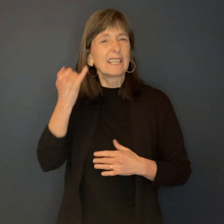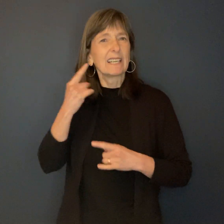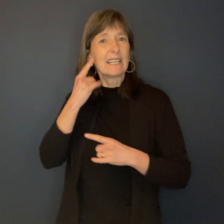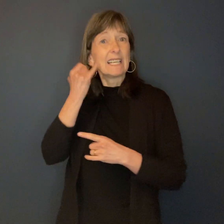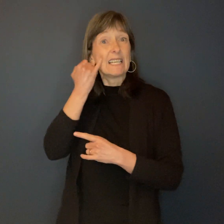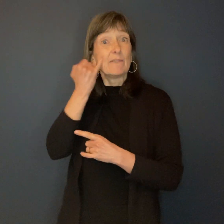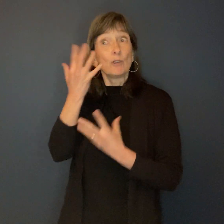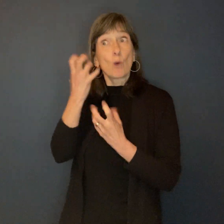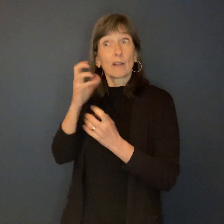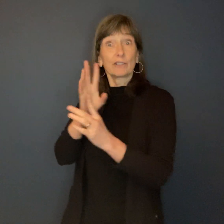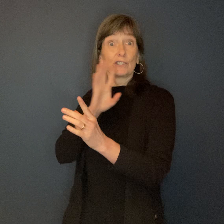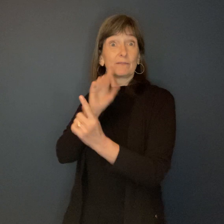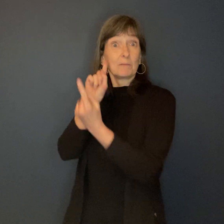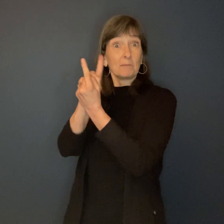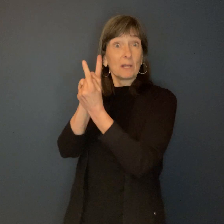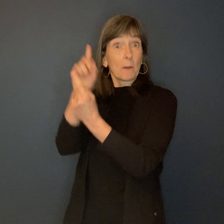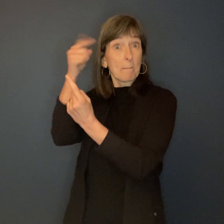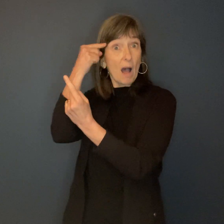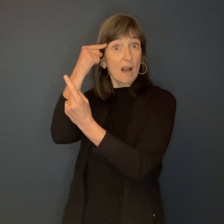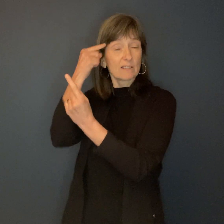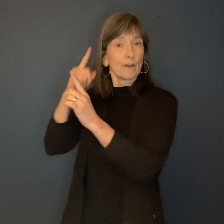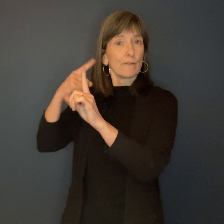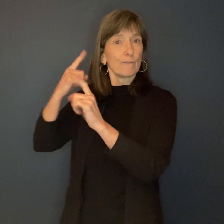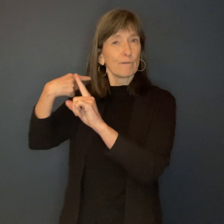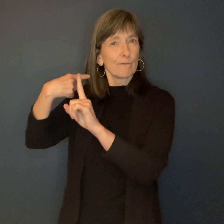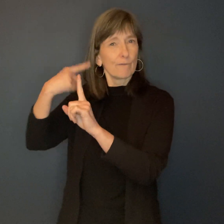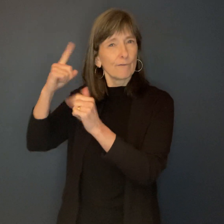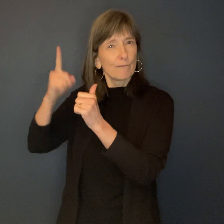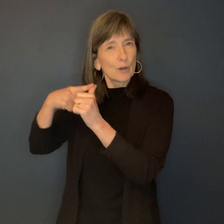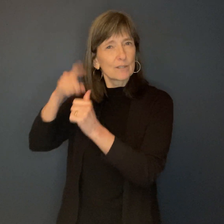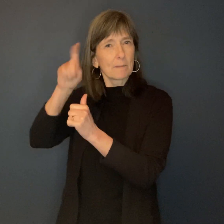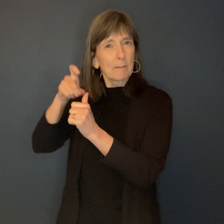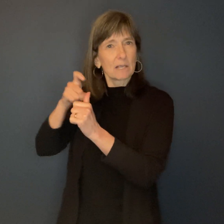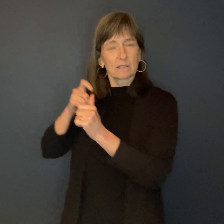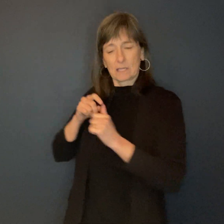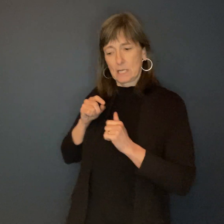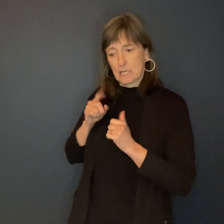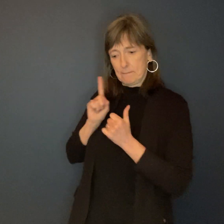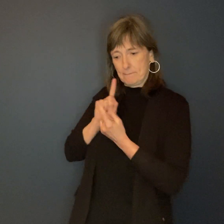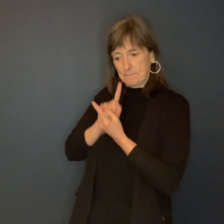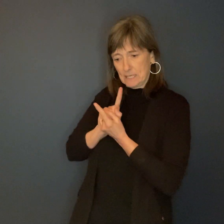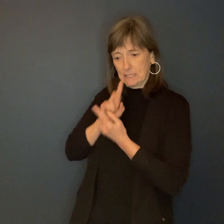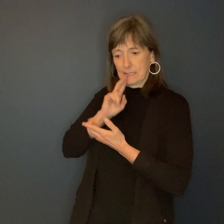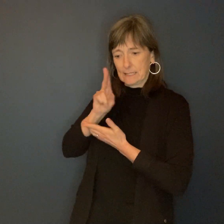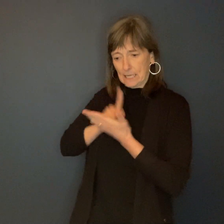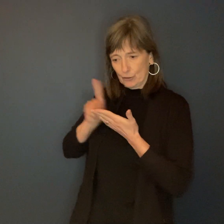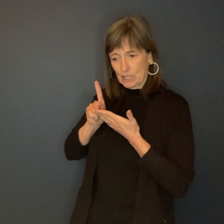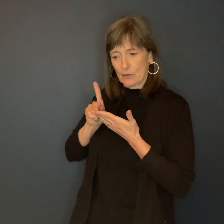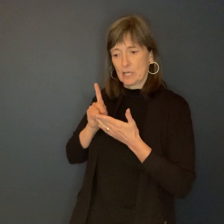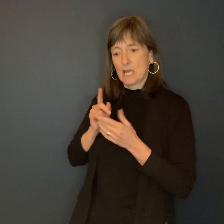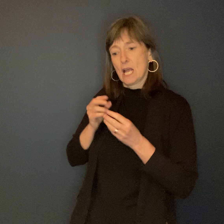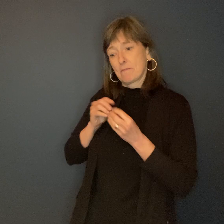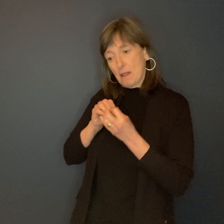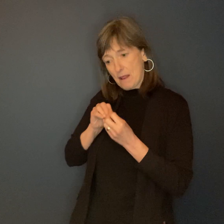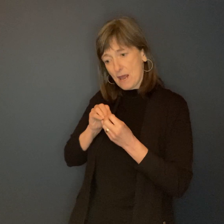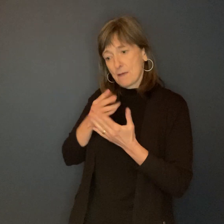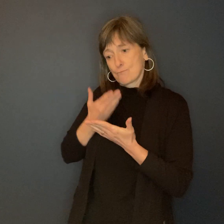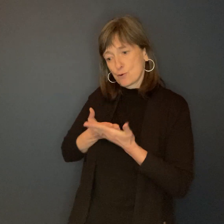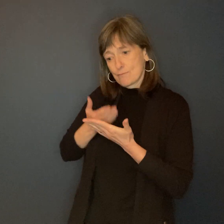the boss, and we were saying no, that's not the right point of entry here. Like